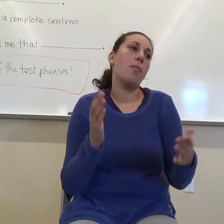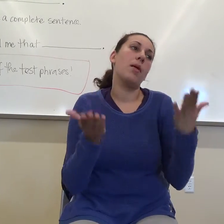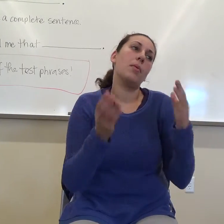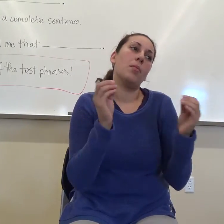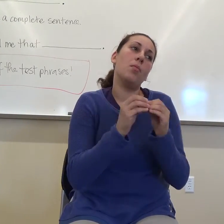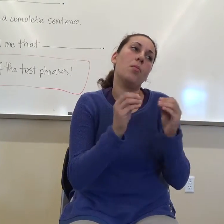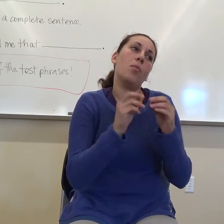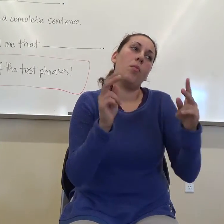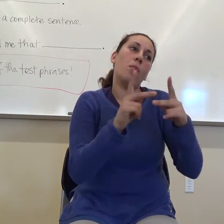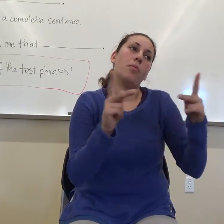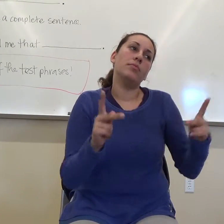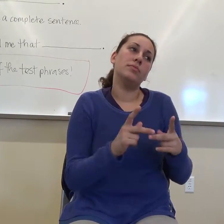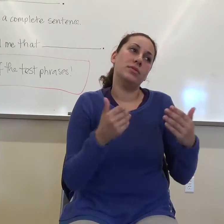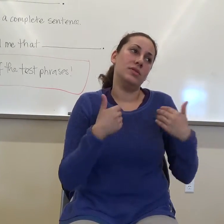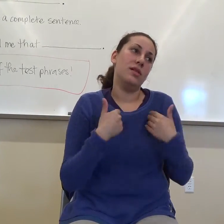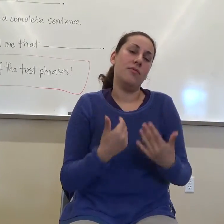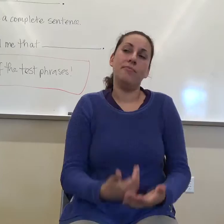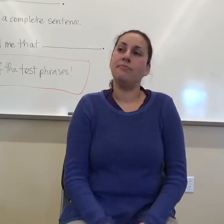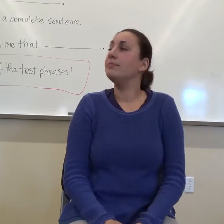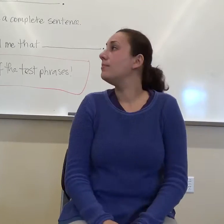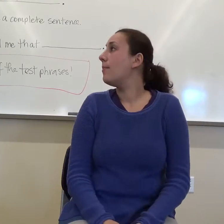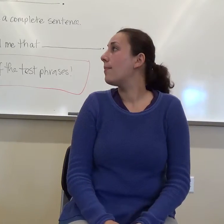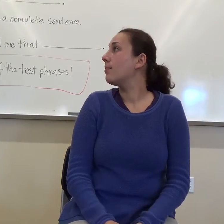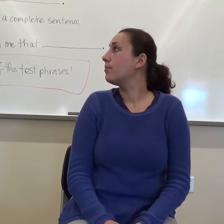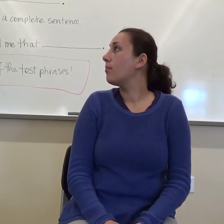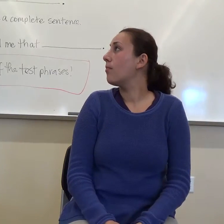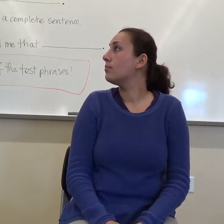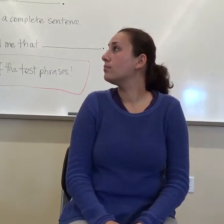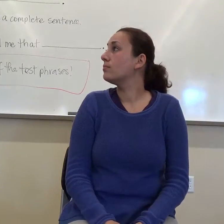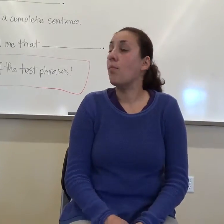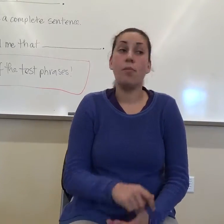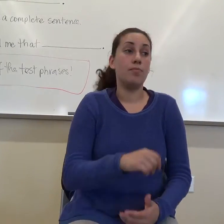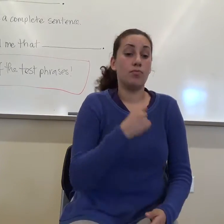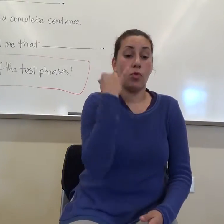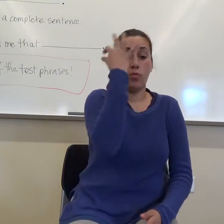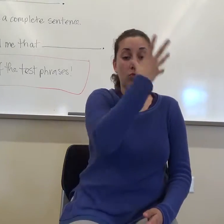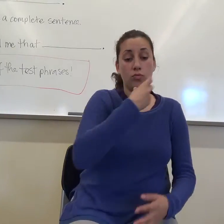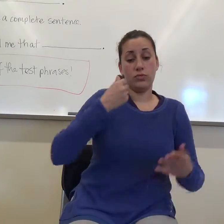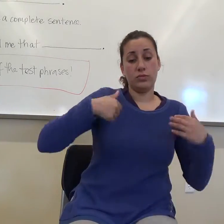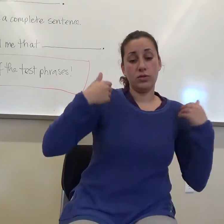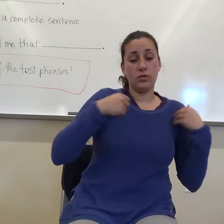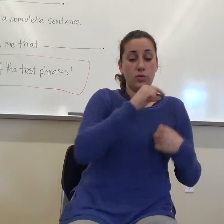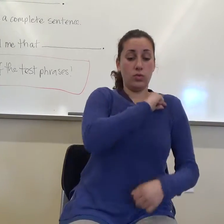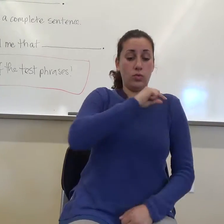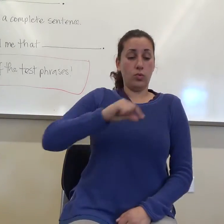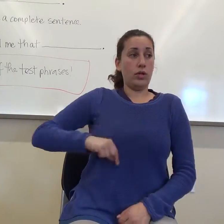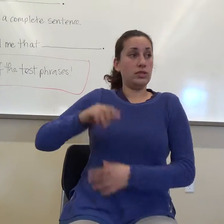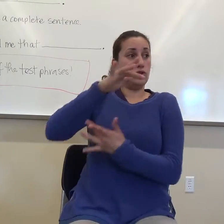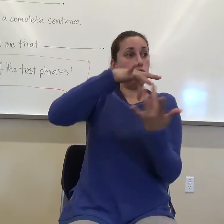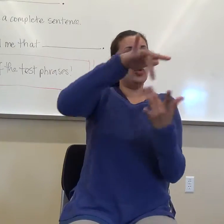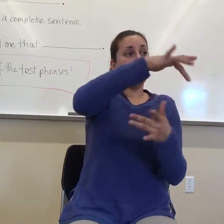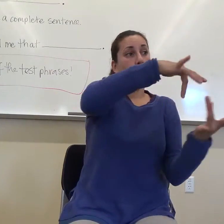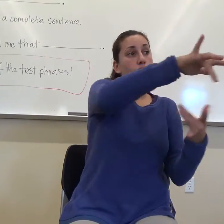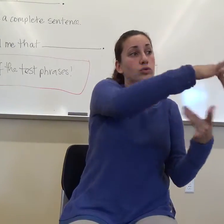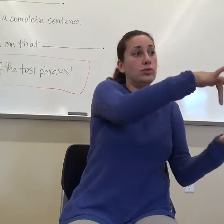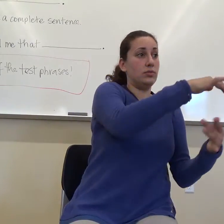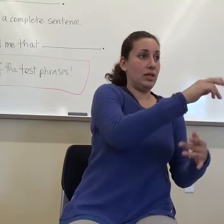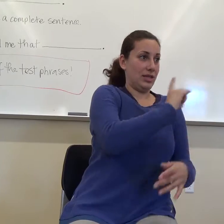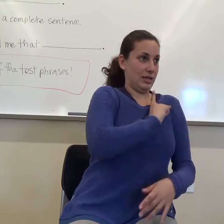Okay, so according to all accounts, the beautiful young queen journeyed to Solomon, the king of Israel, to test